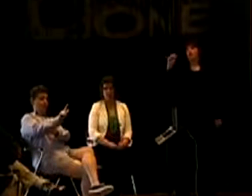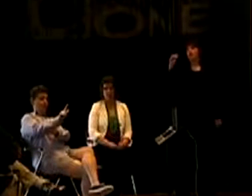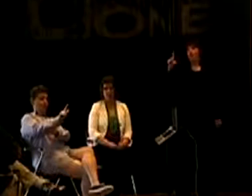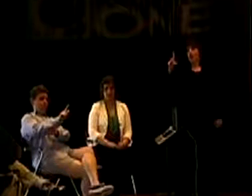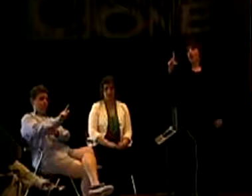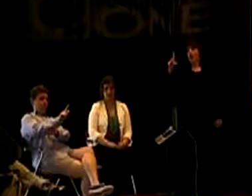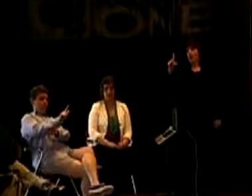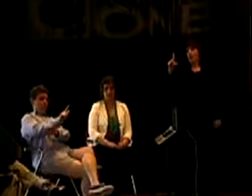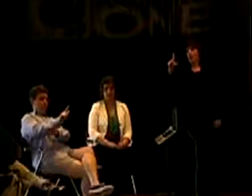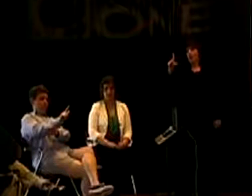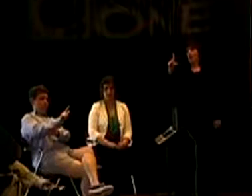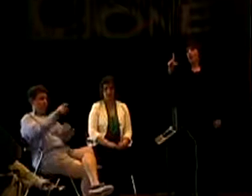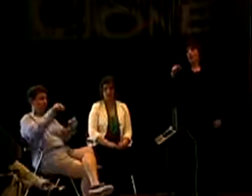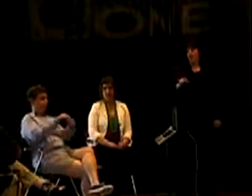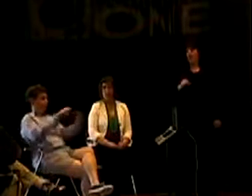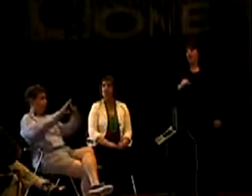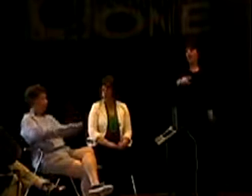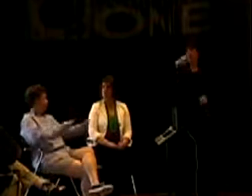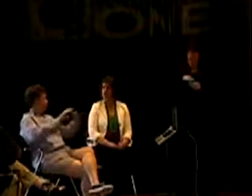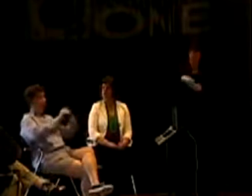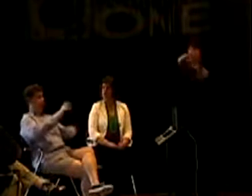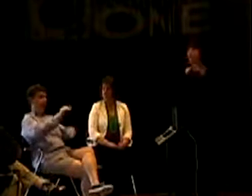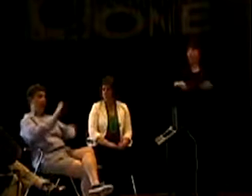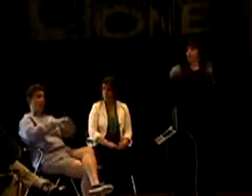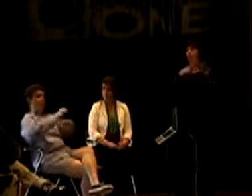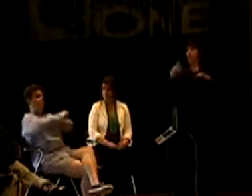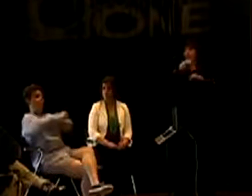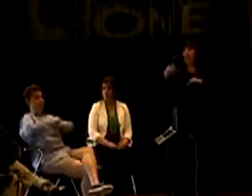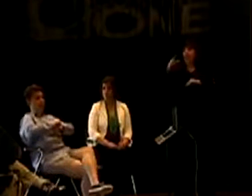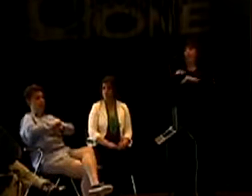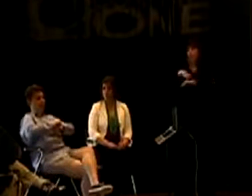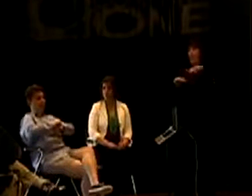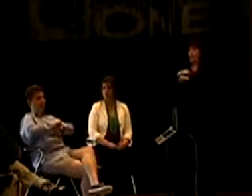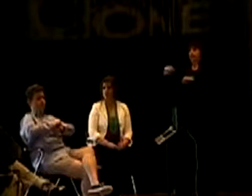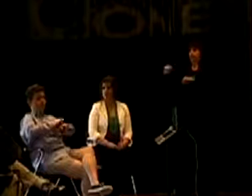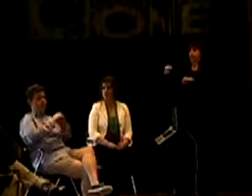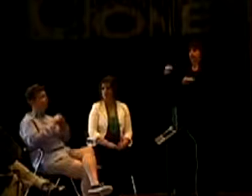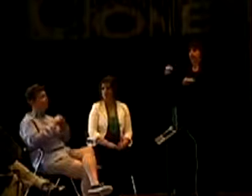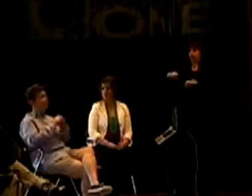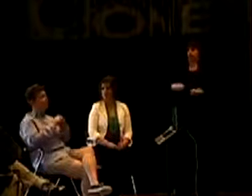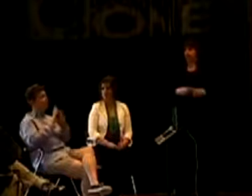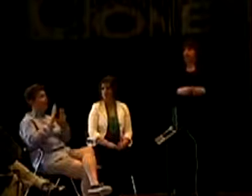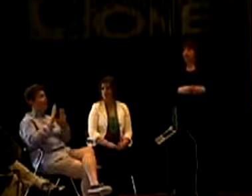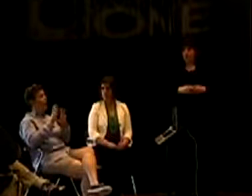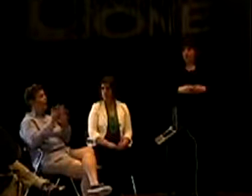People are so hungry for ASL in storytelling and on the stage.